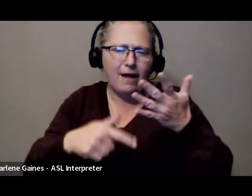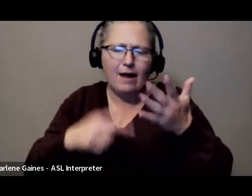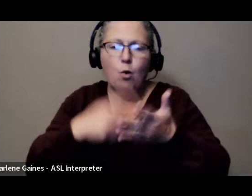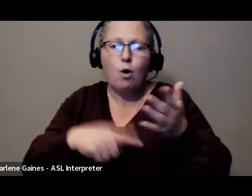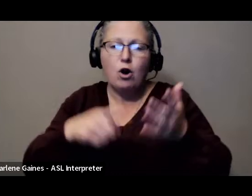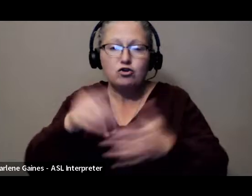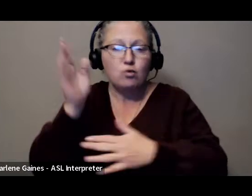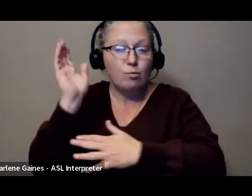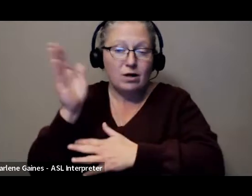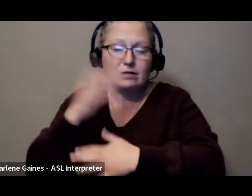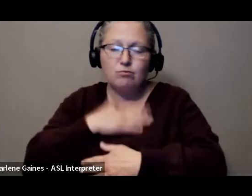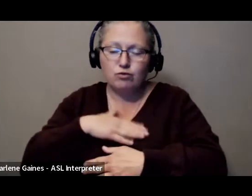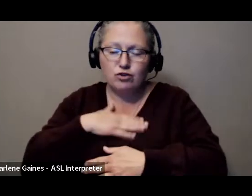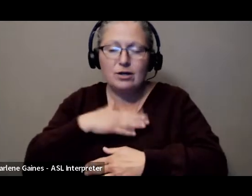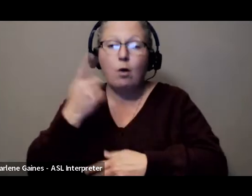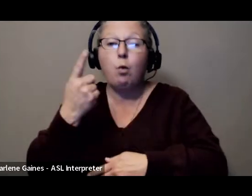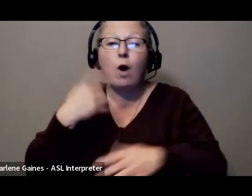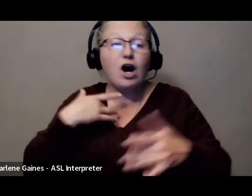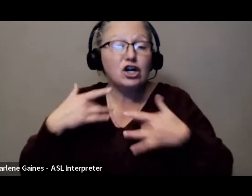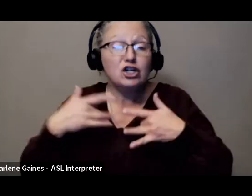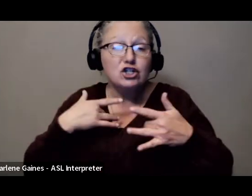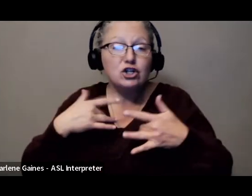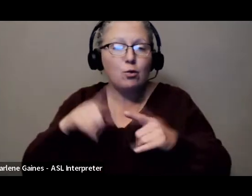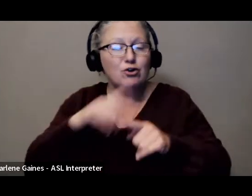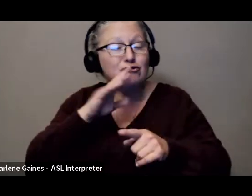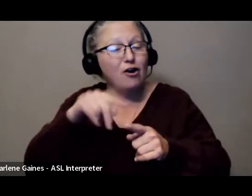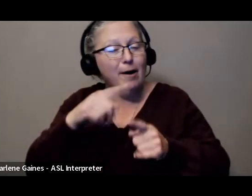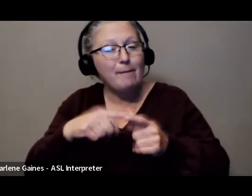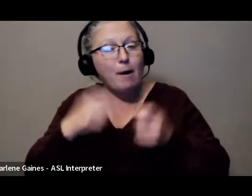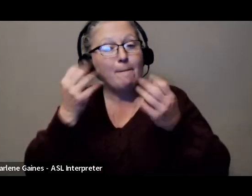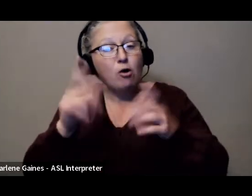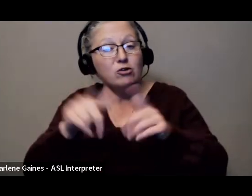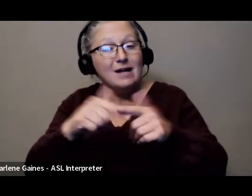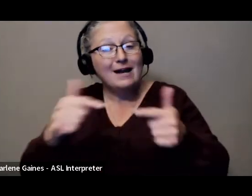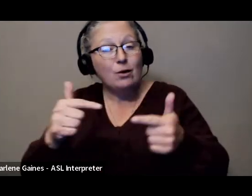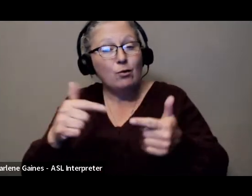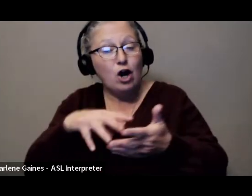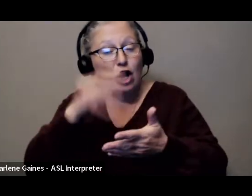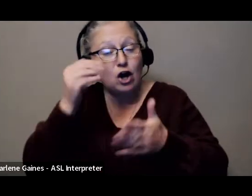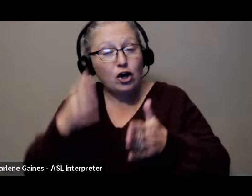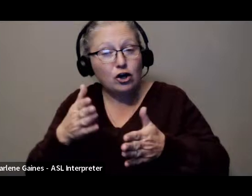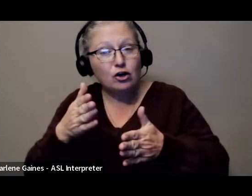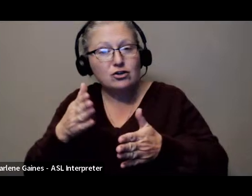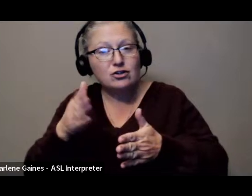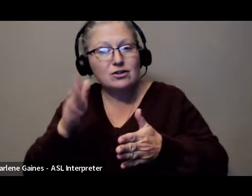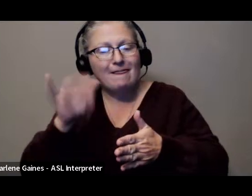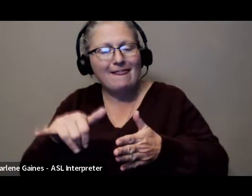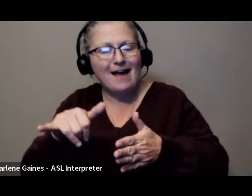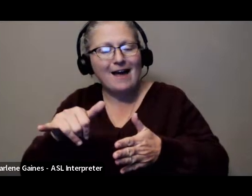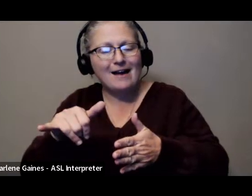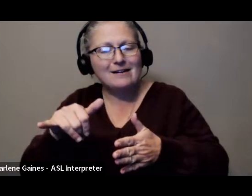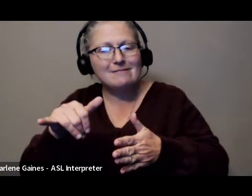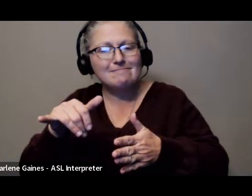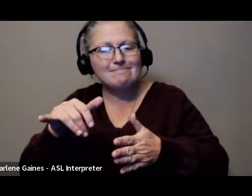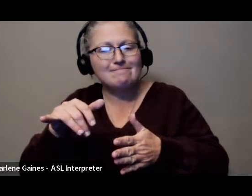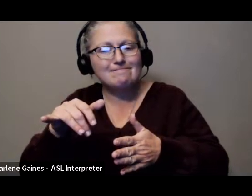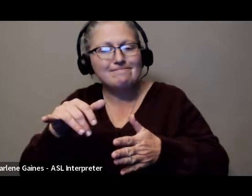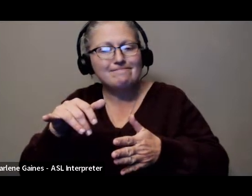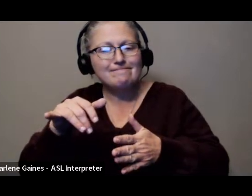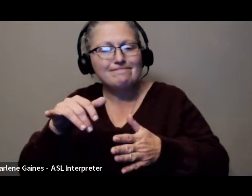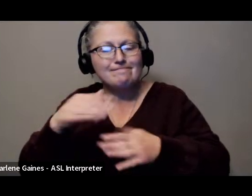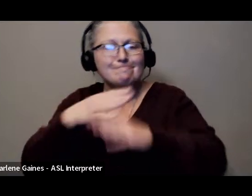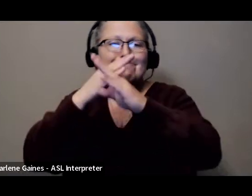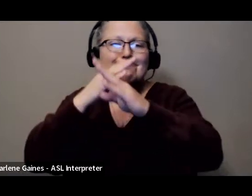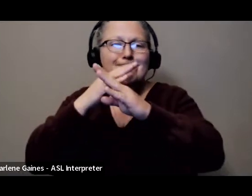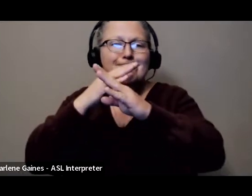presented. One of my concerns is, especially when you talk about multilingual learners, is that scaffolding and taking it away